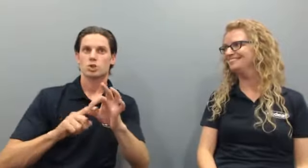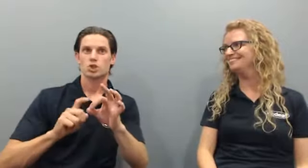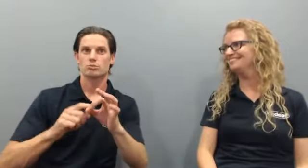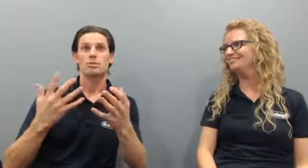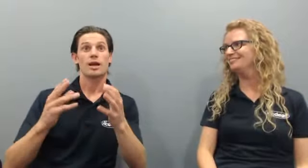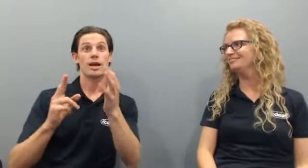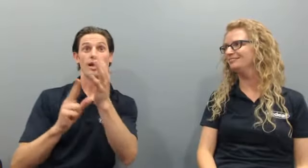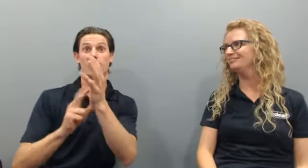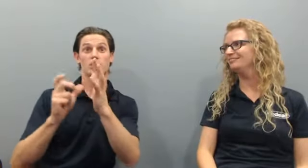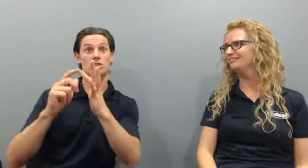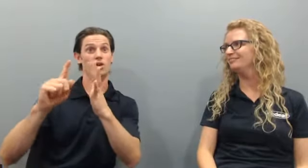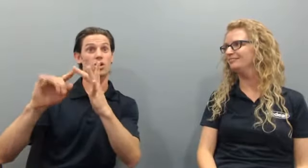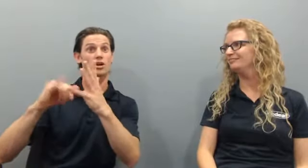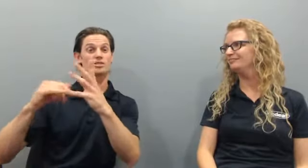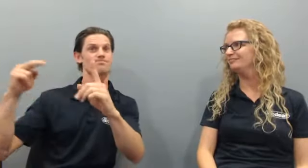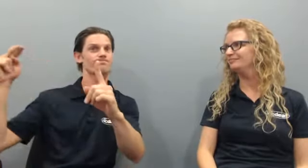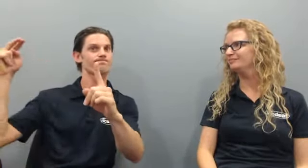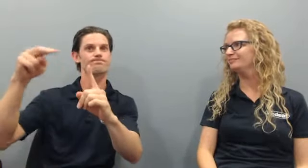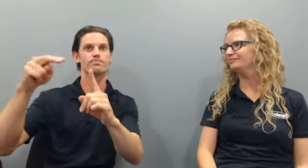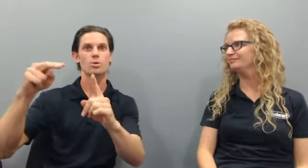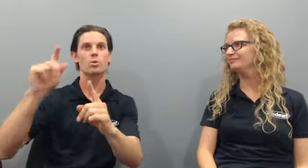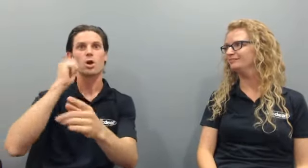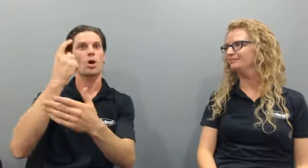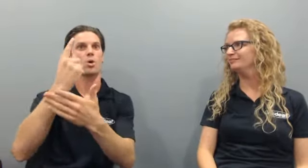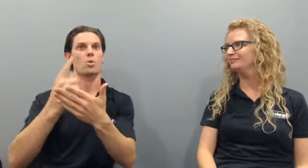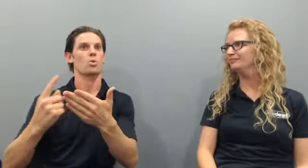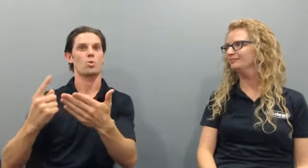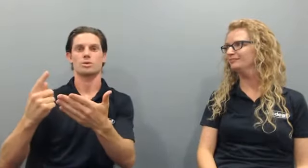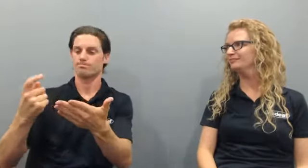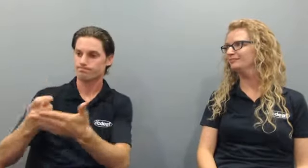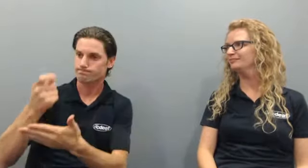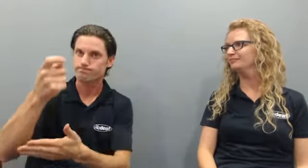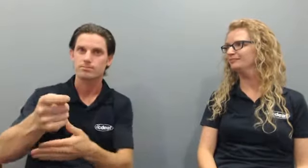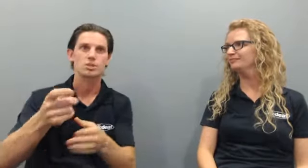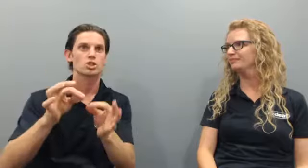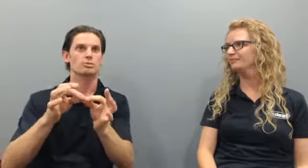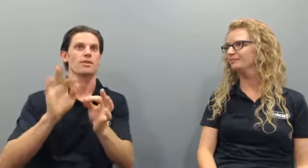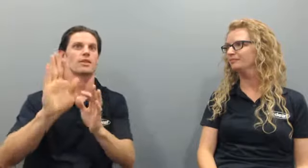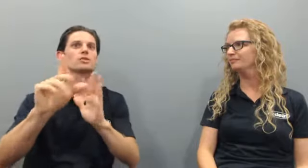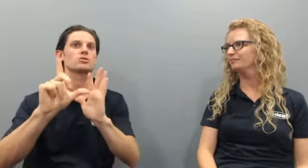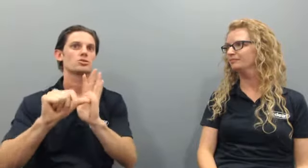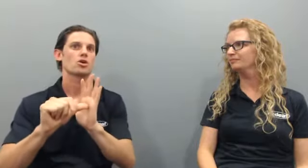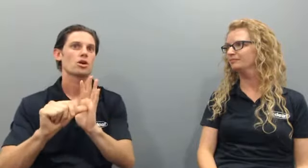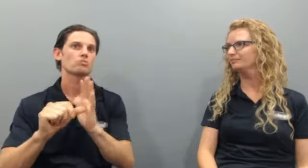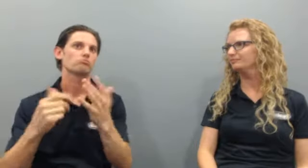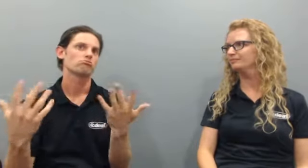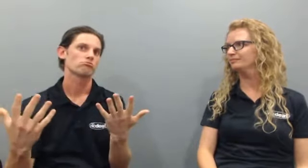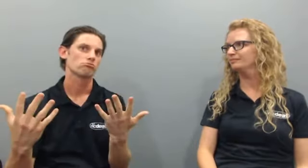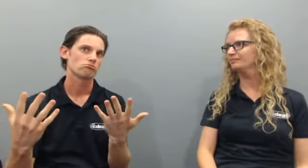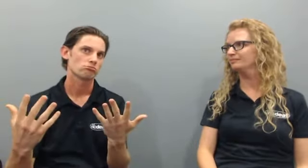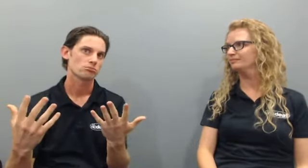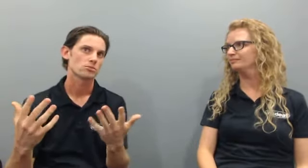It's a very interesting question. The NDIS's perspective on that is they will only pay for the interpreting